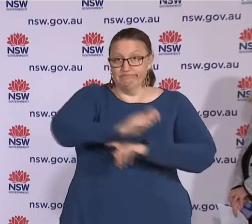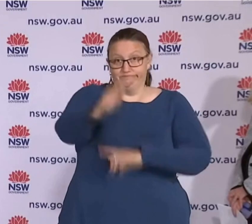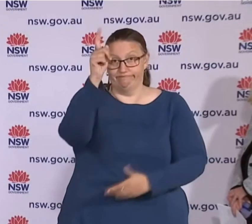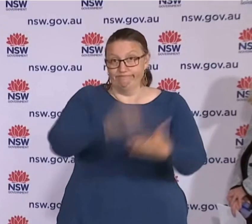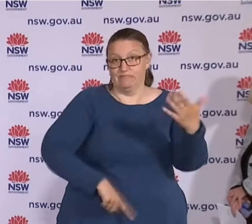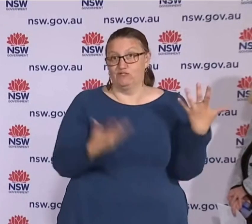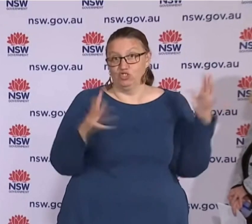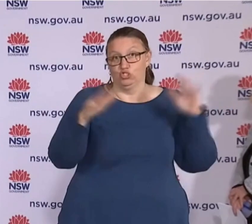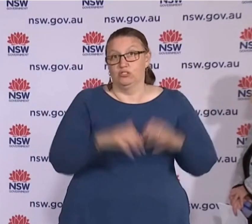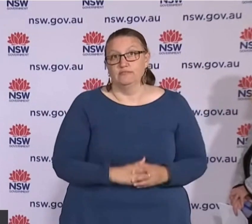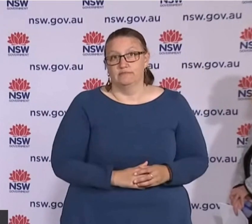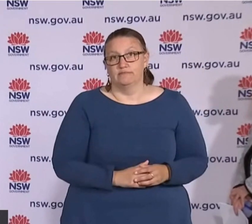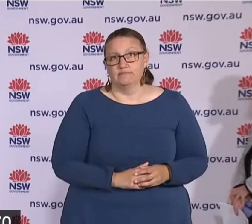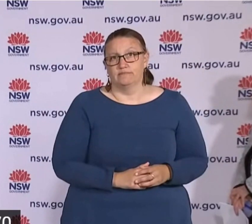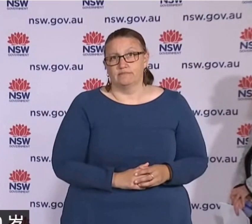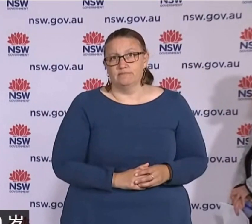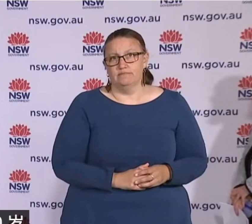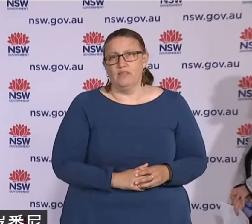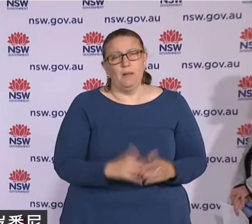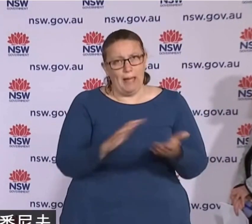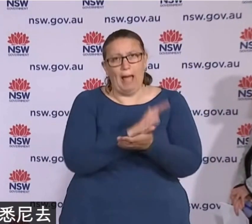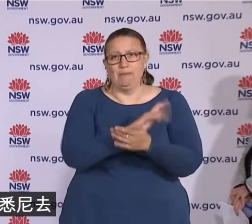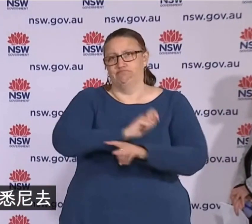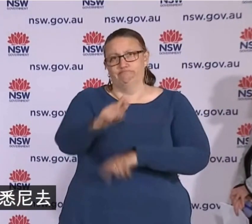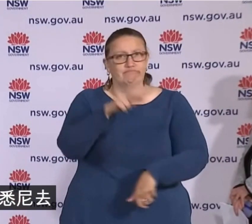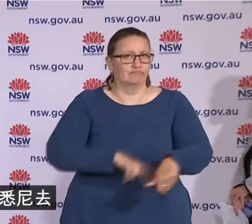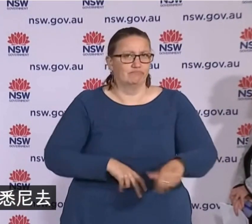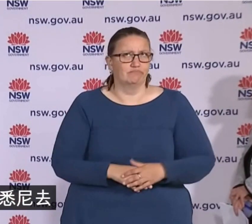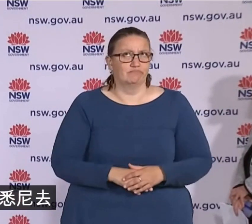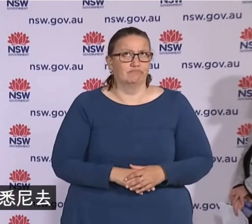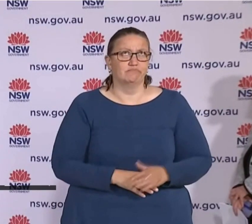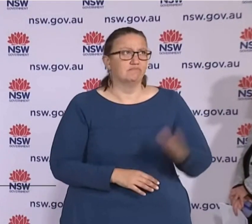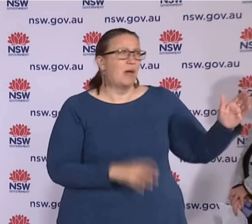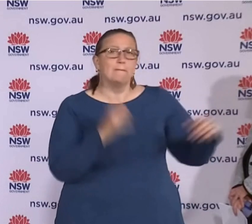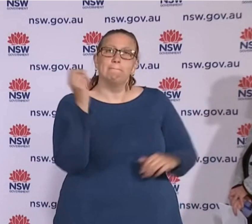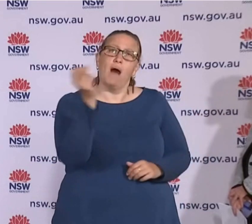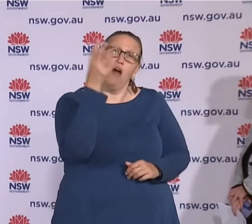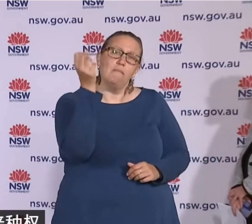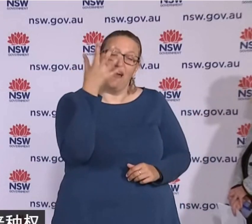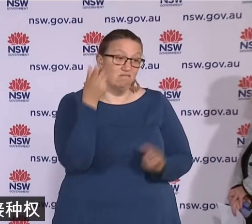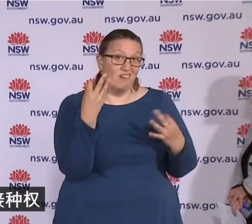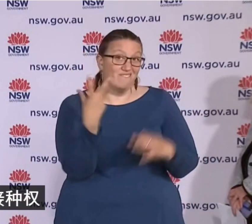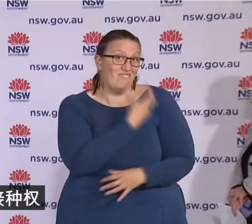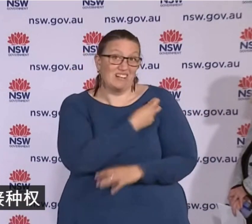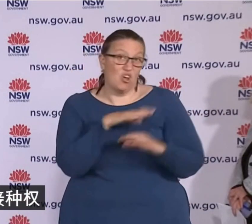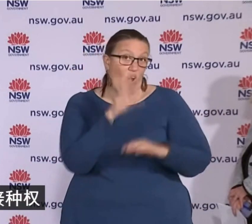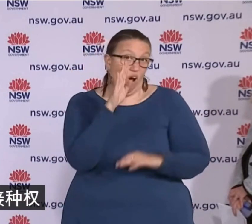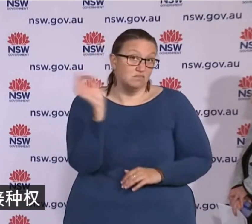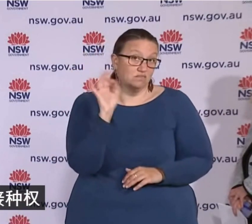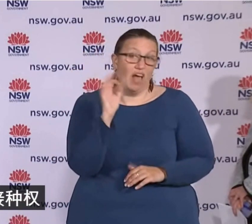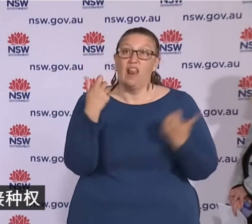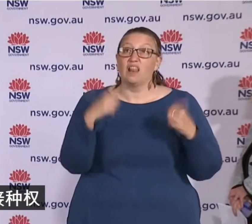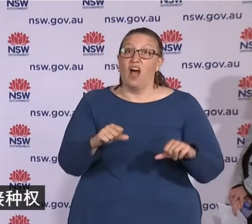sitting ducks up there. When we hit 70% and Sydney goes for its holiday, they don't have vaccination rates anywhere near what